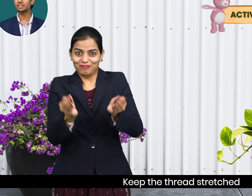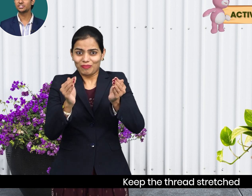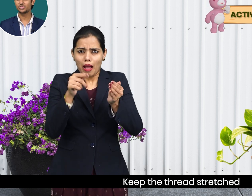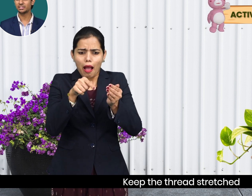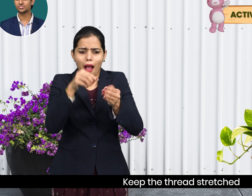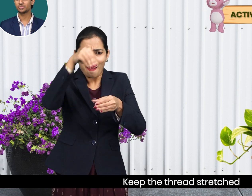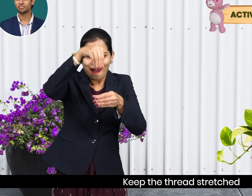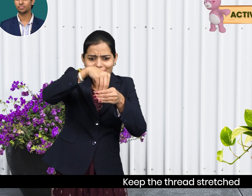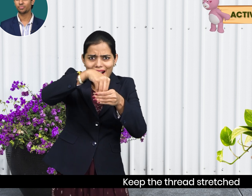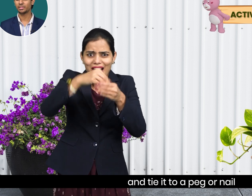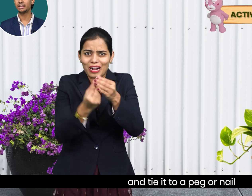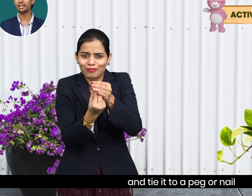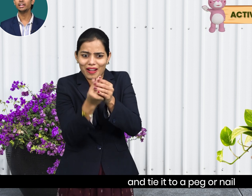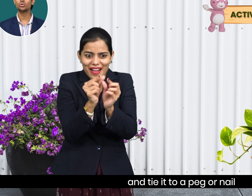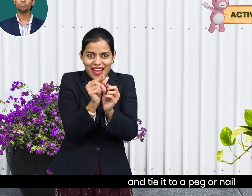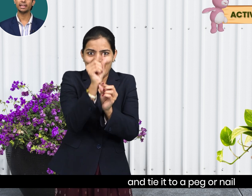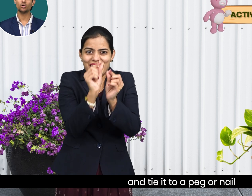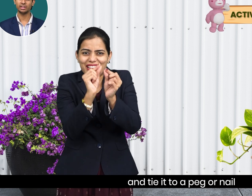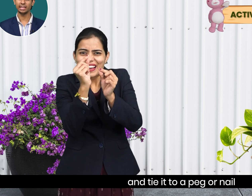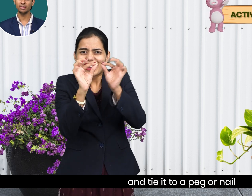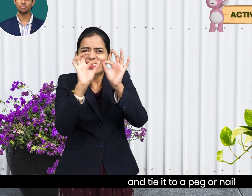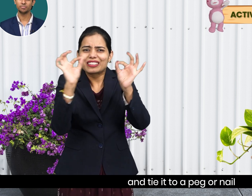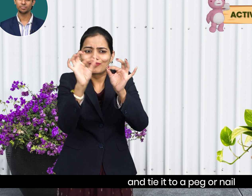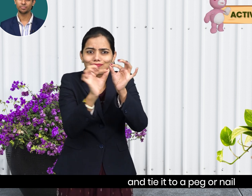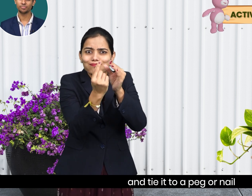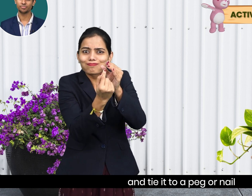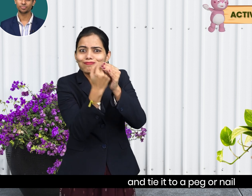Keep the thread stretched and tie to a peg or nail